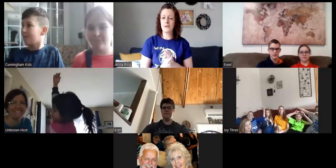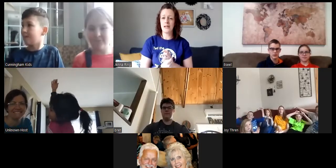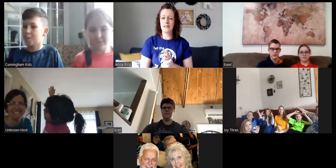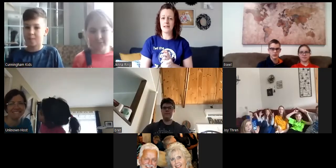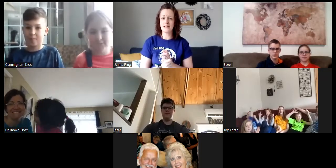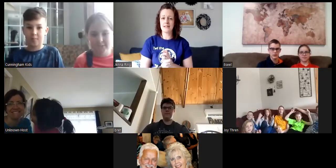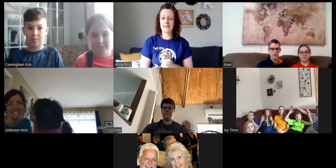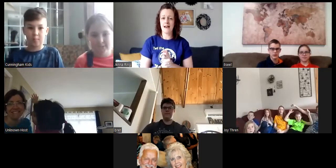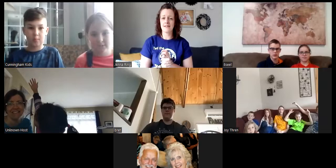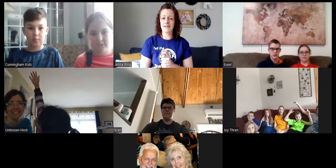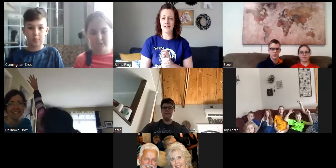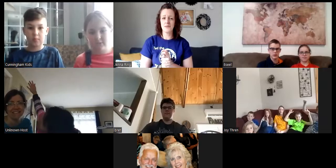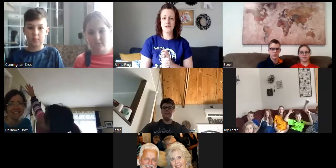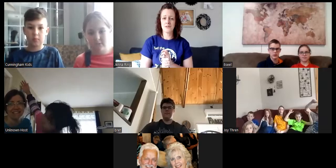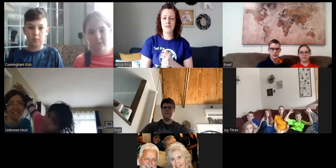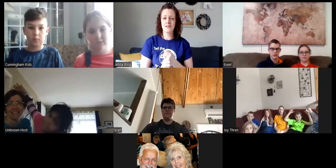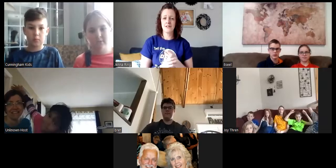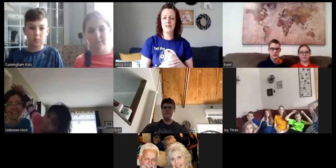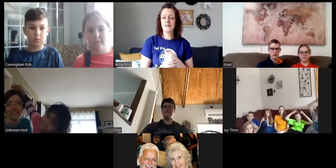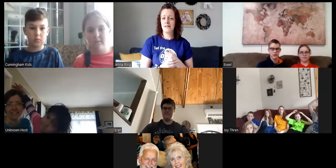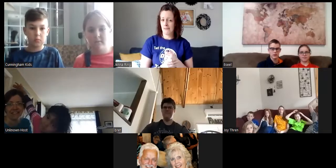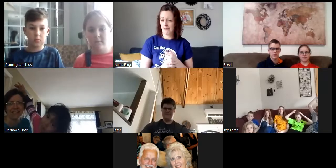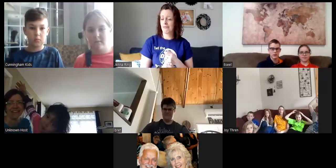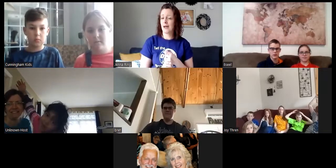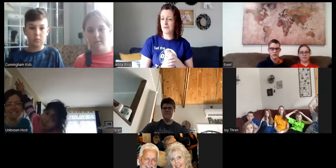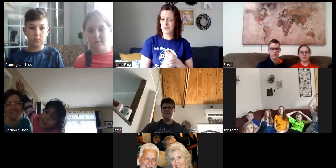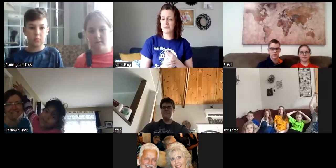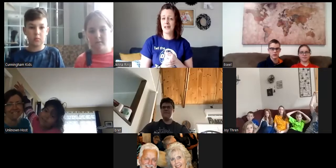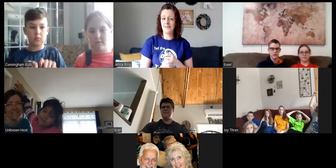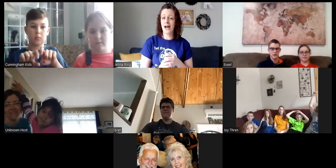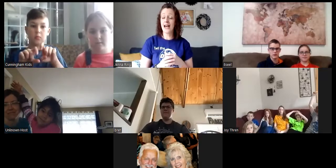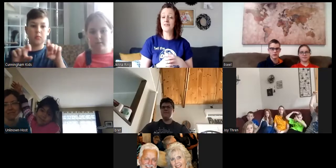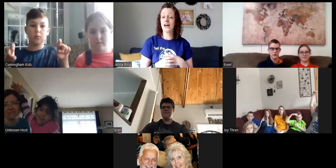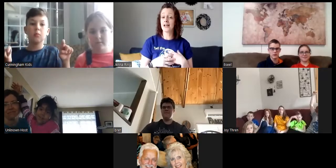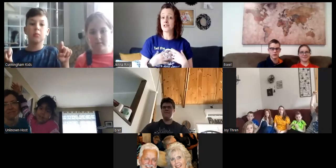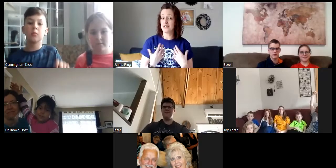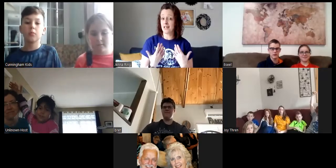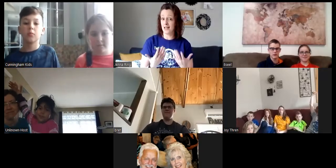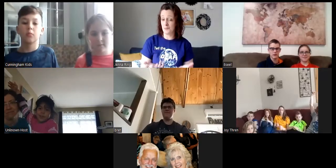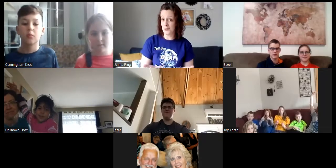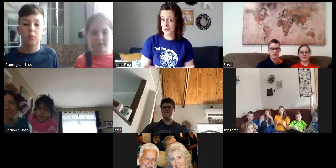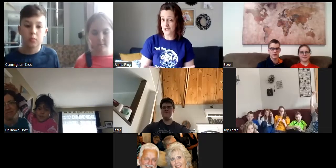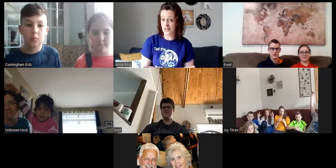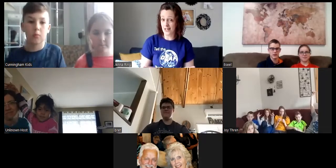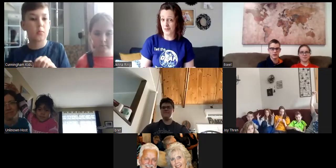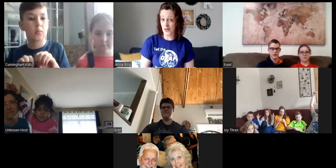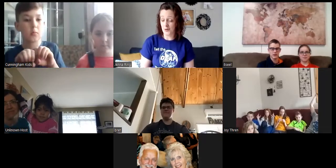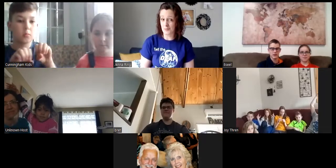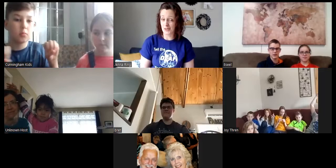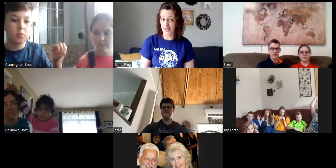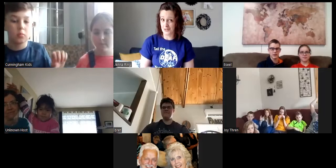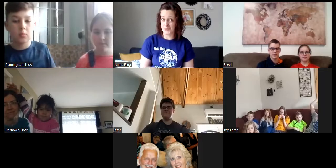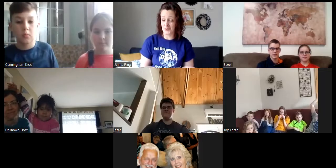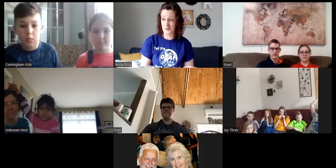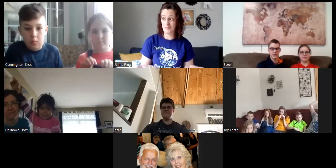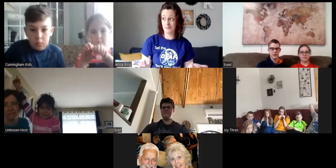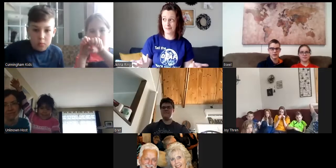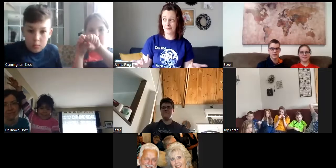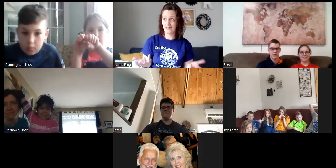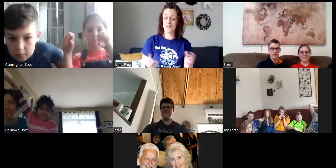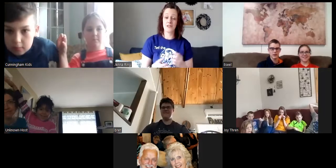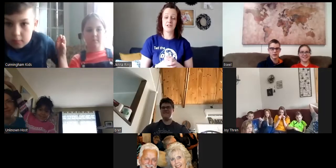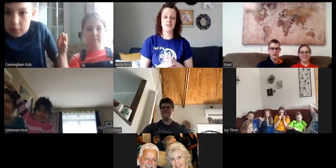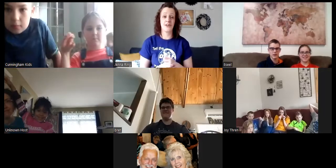Brett have a pretty decent sized house. I do believe. I have not actually seen it in person, even though I'm related to